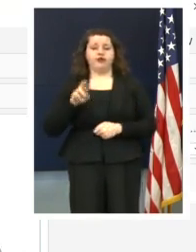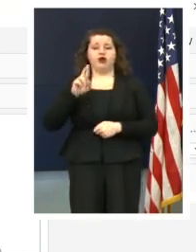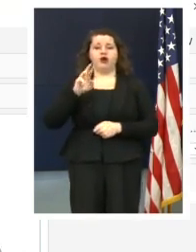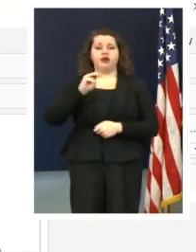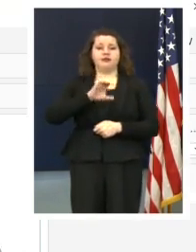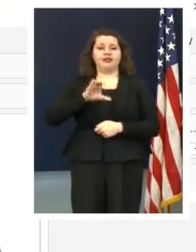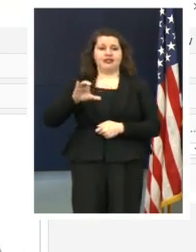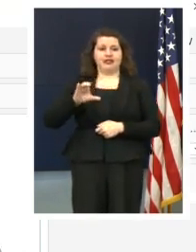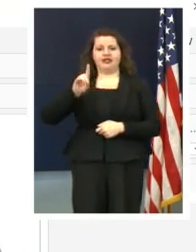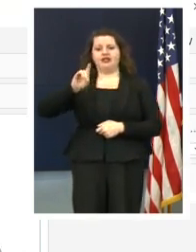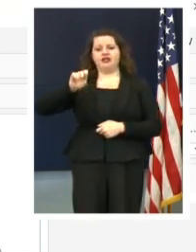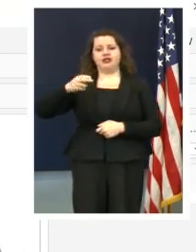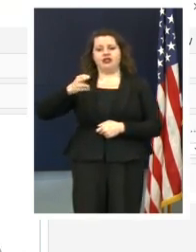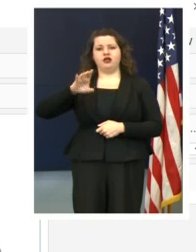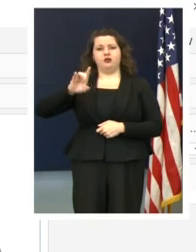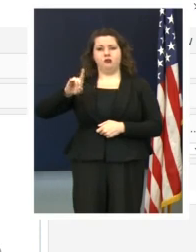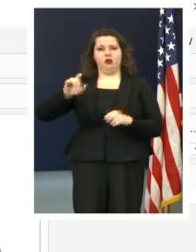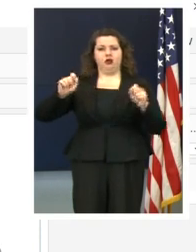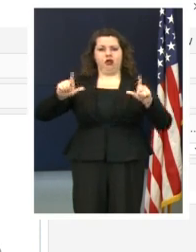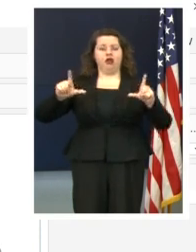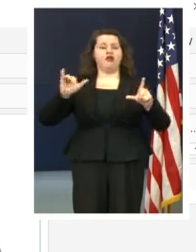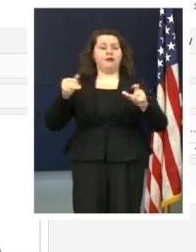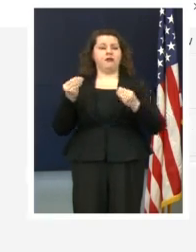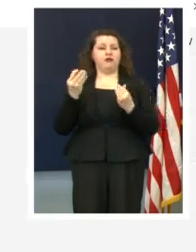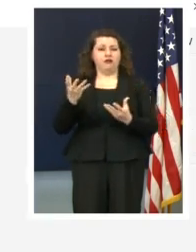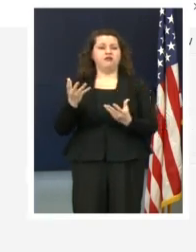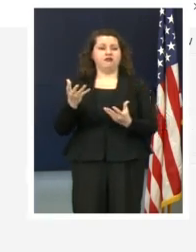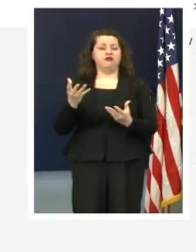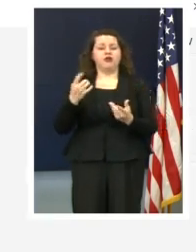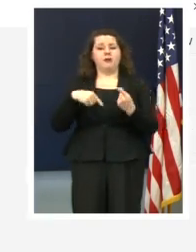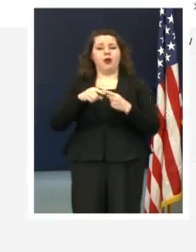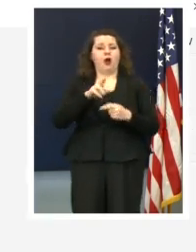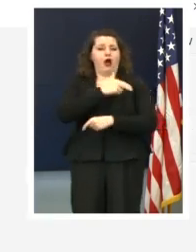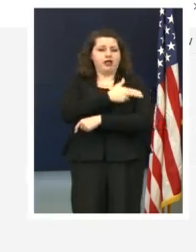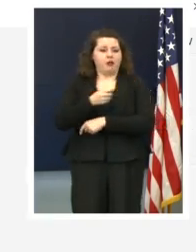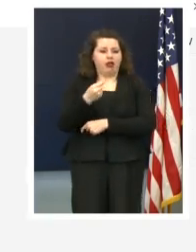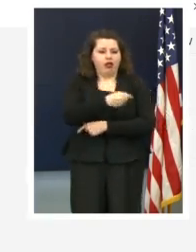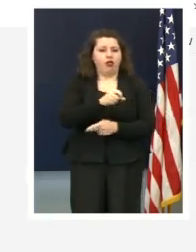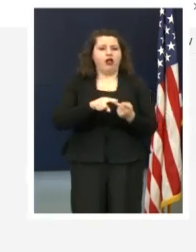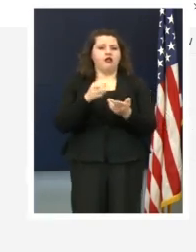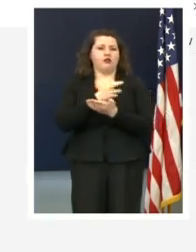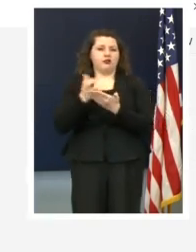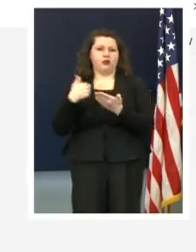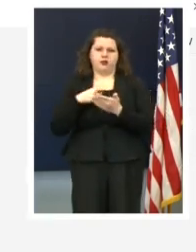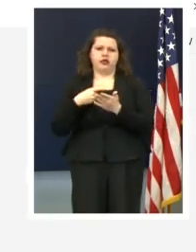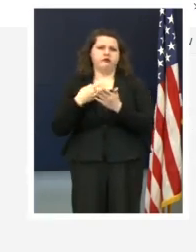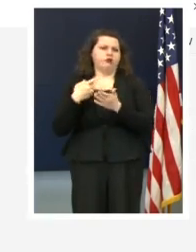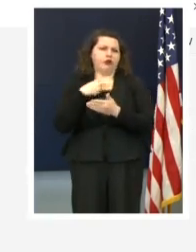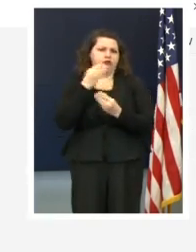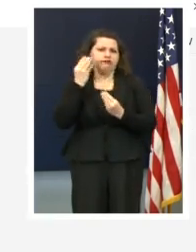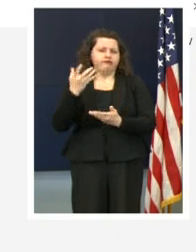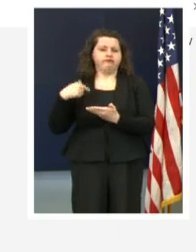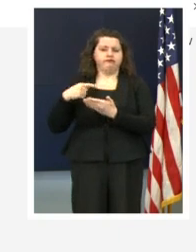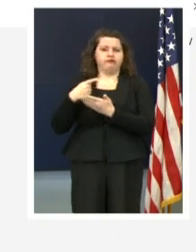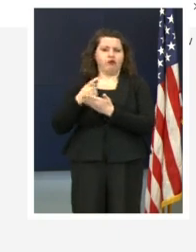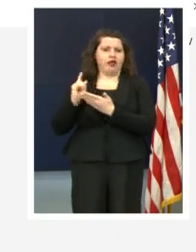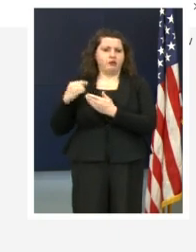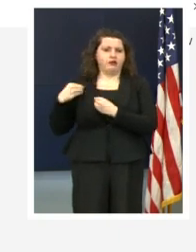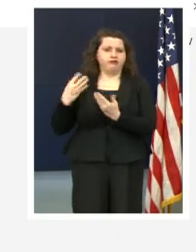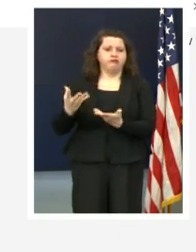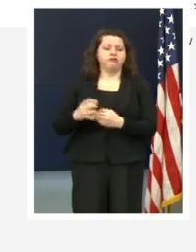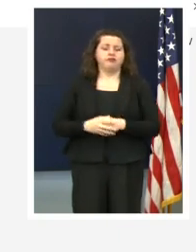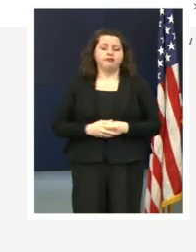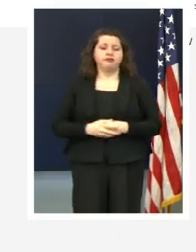dashboard provides the information about hospitalization and resources that we've been sharing since last week.